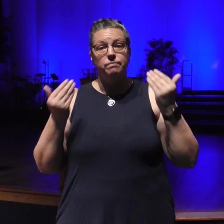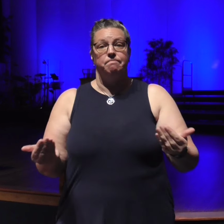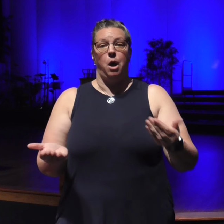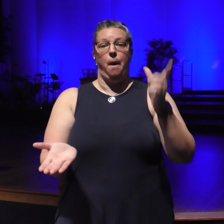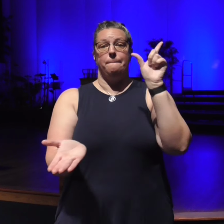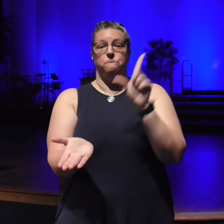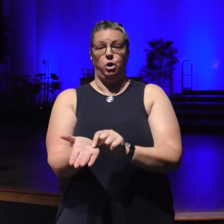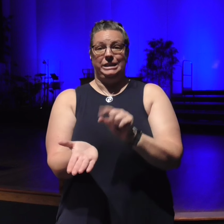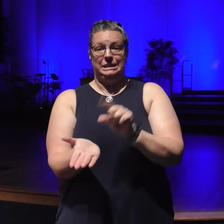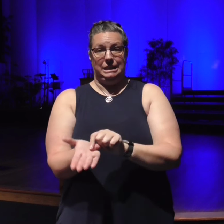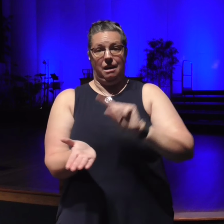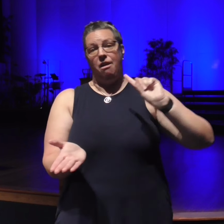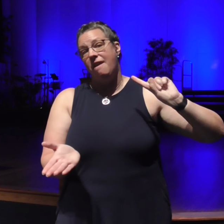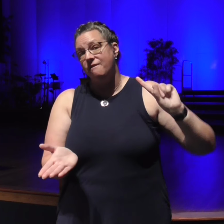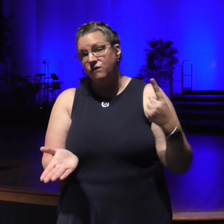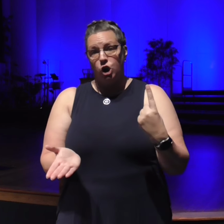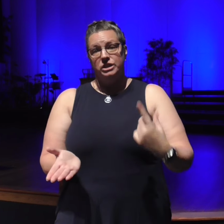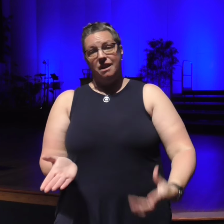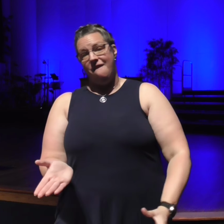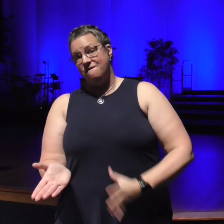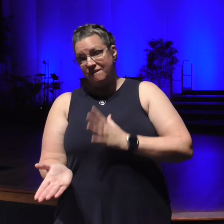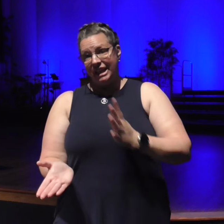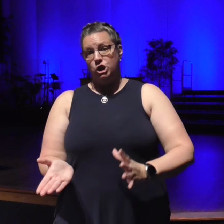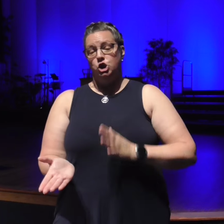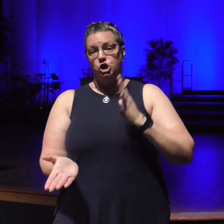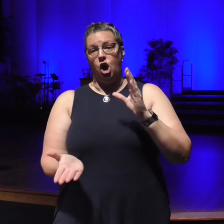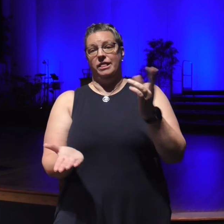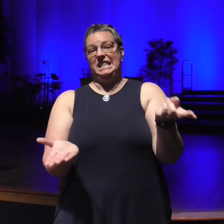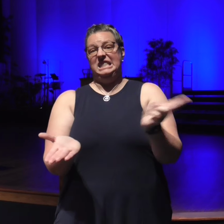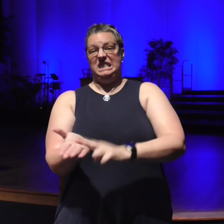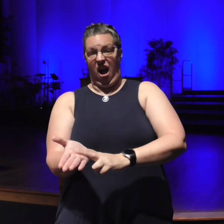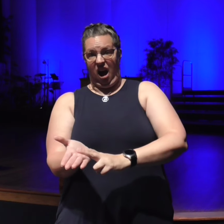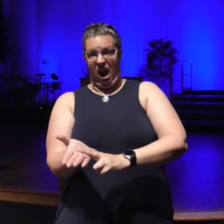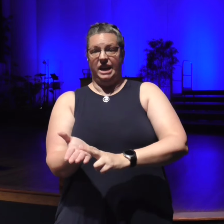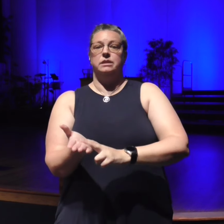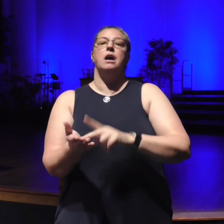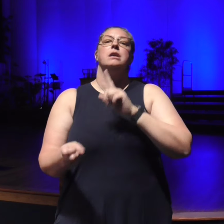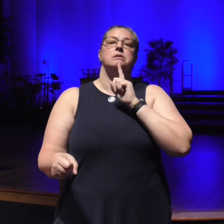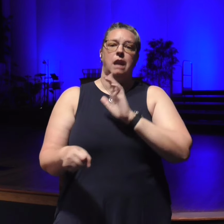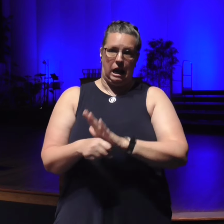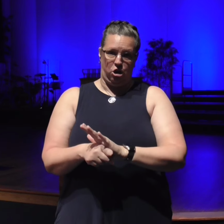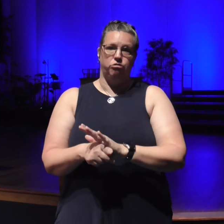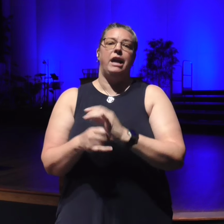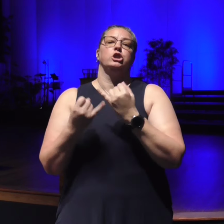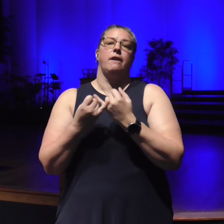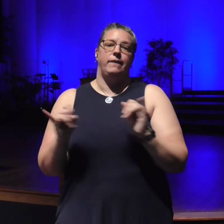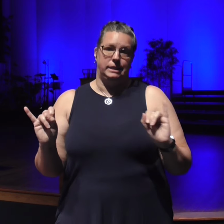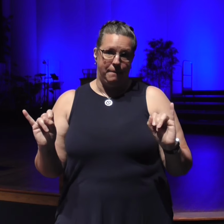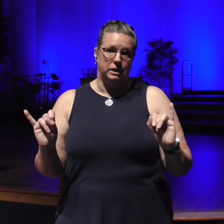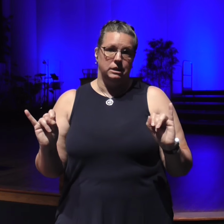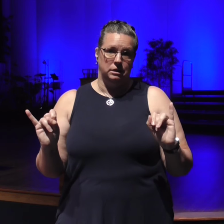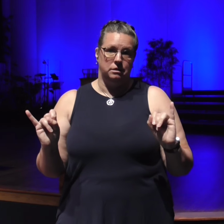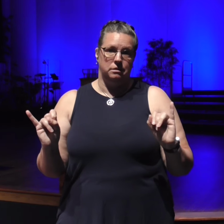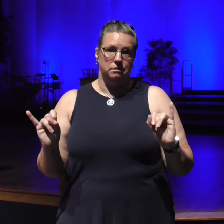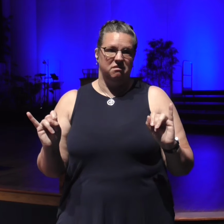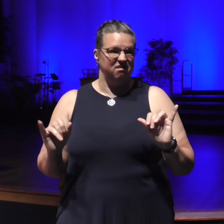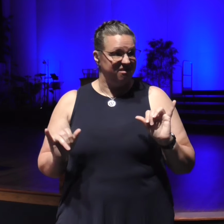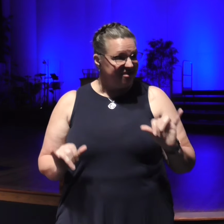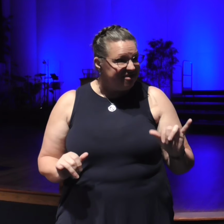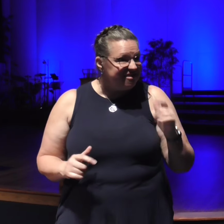first official signed Declaration of Independence. Isn't that